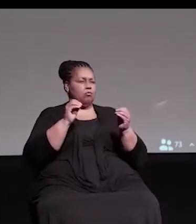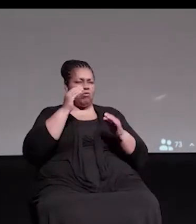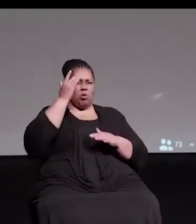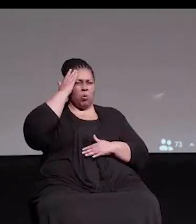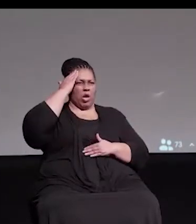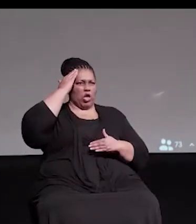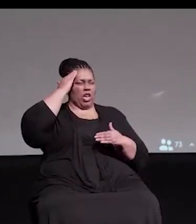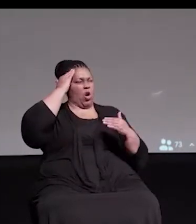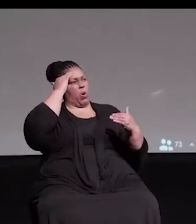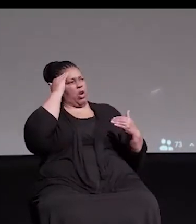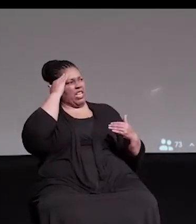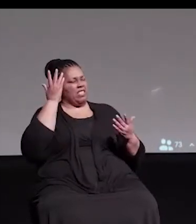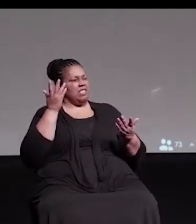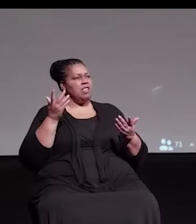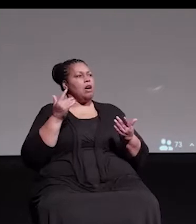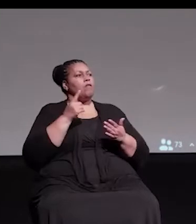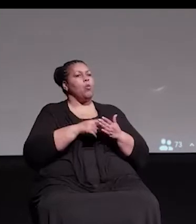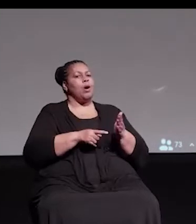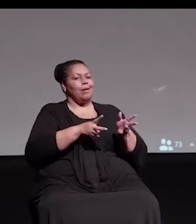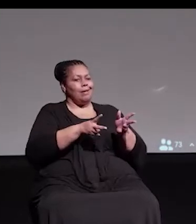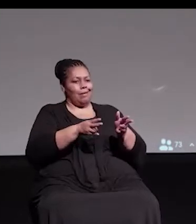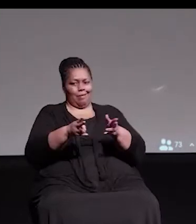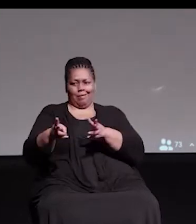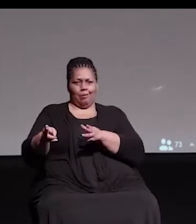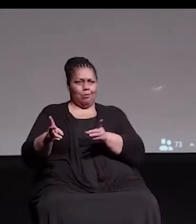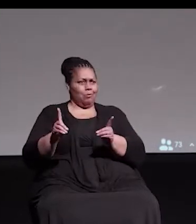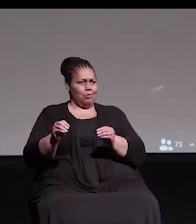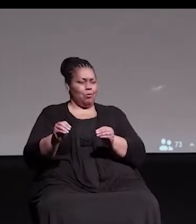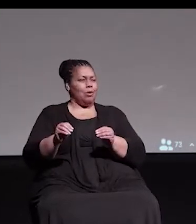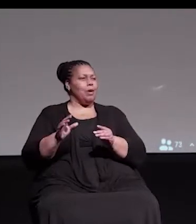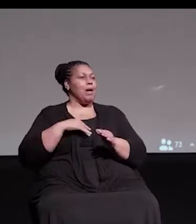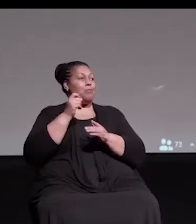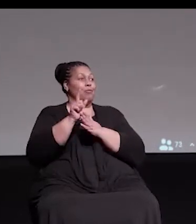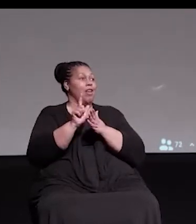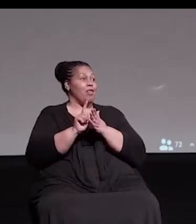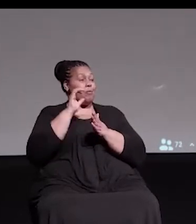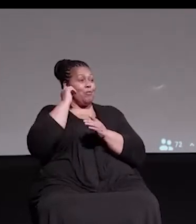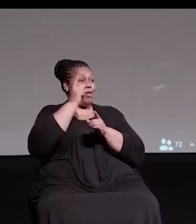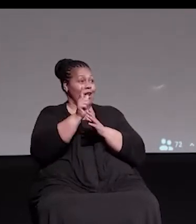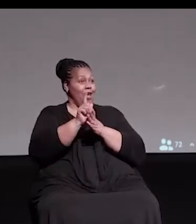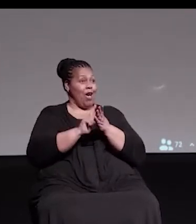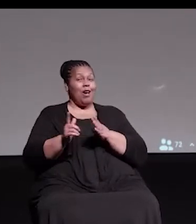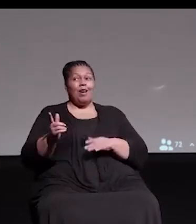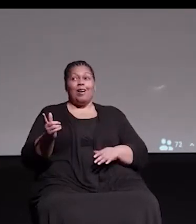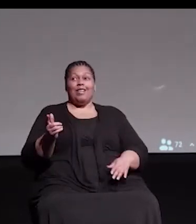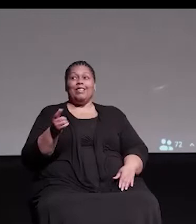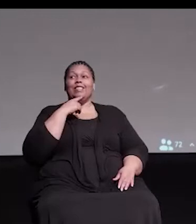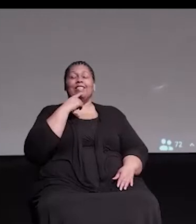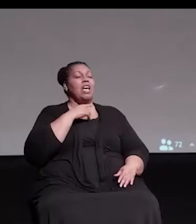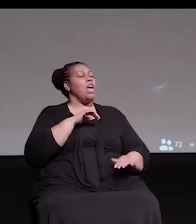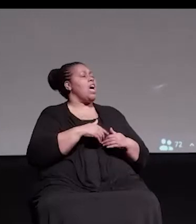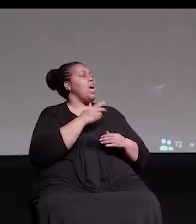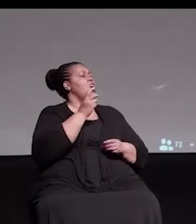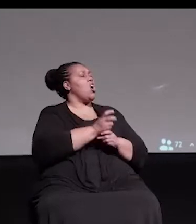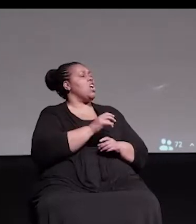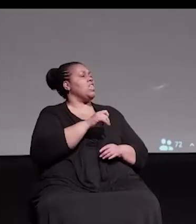the larger world about what editors do. I mean, at one point, my brother-in-law said, how hard is it to like put a picture